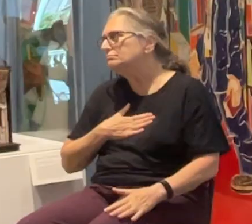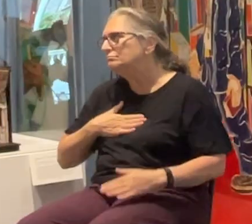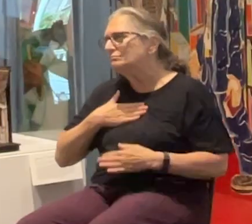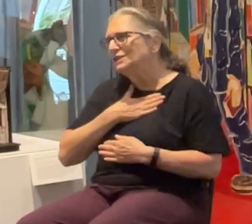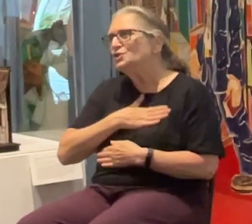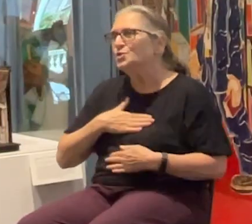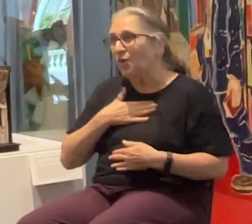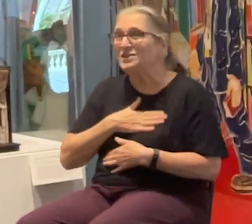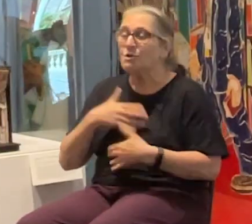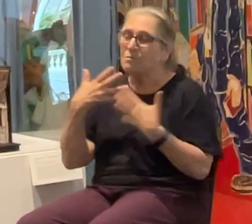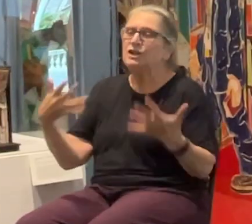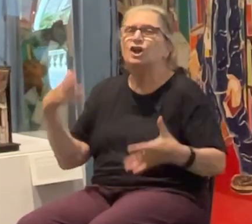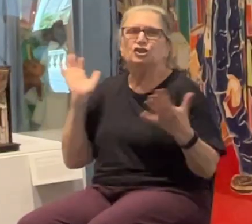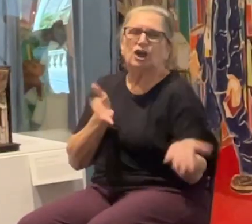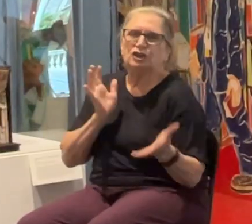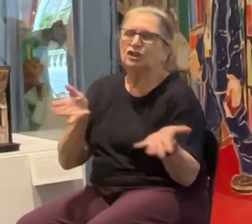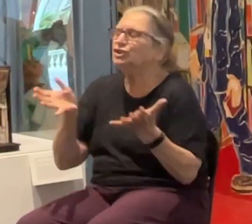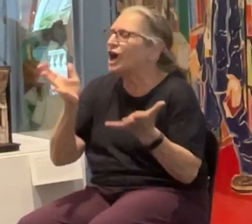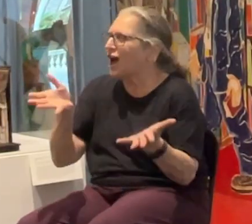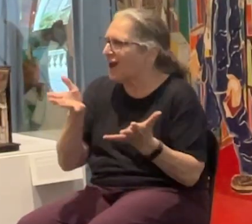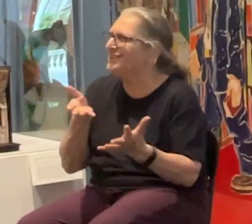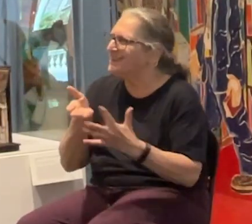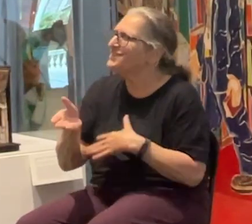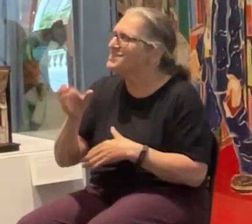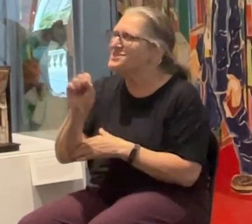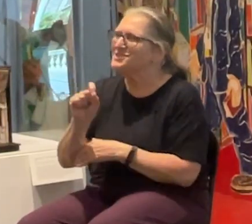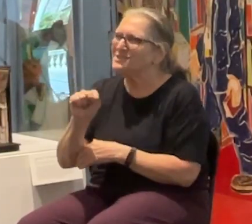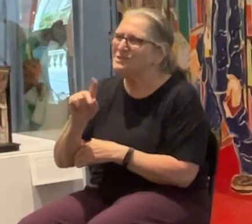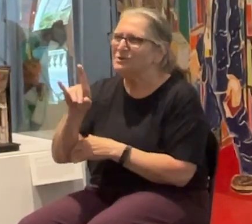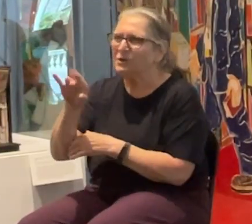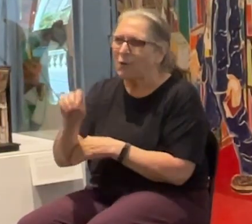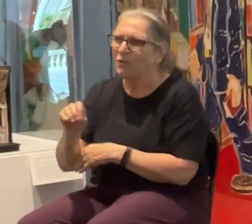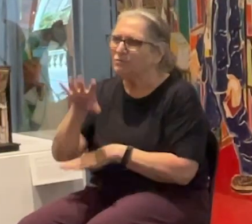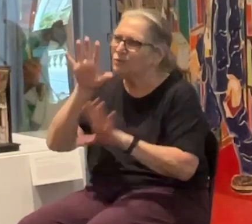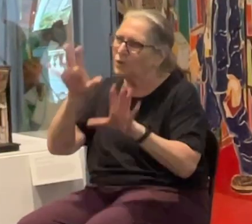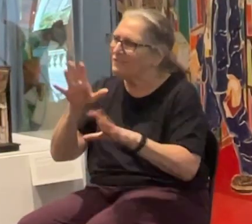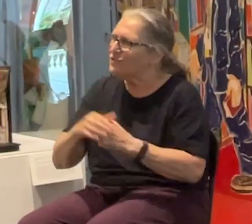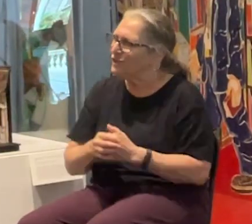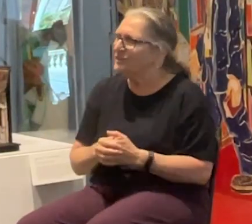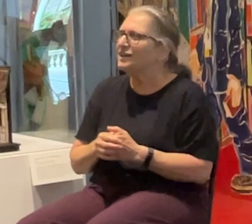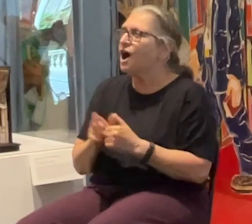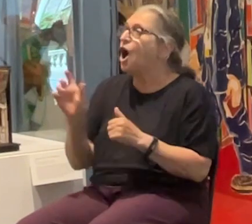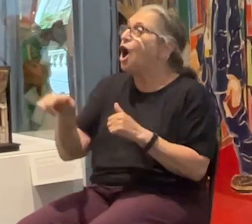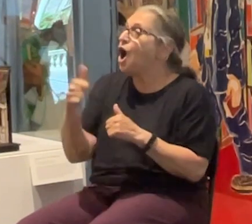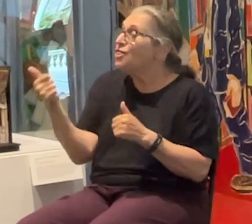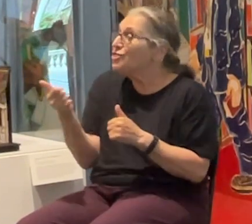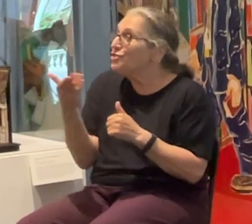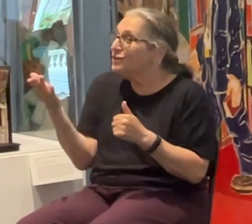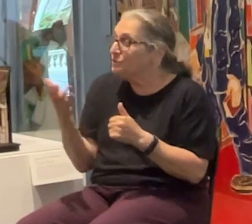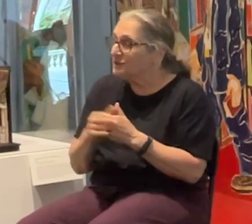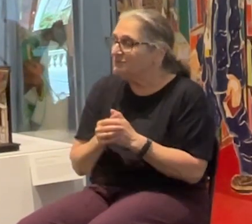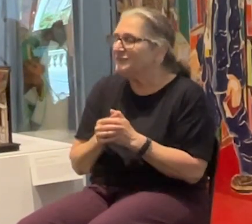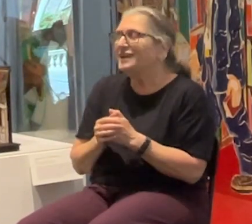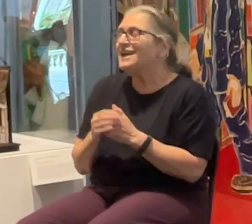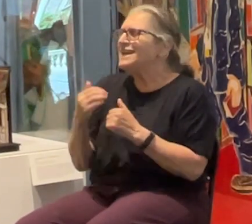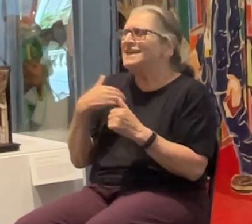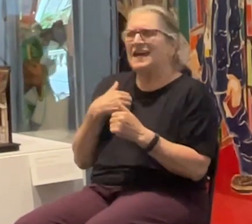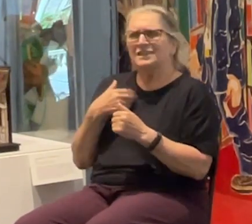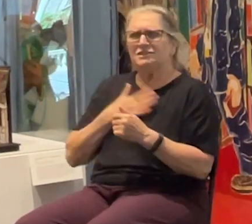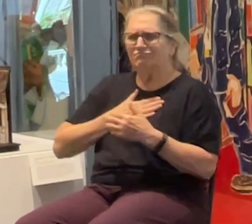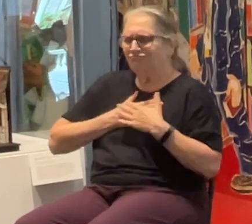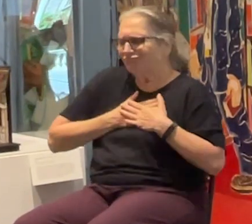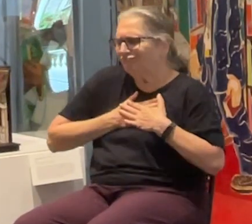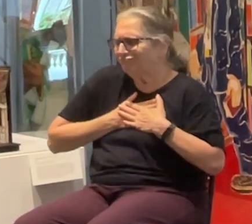the chatter is in the studio, for one thing. So that's wonderful. But the other thing is that he has this generosity